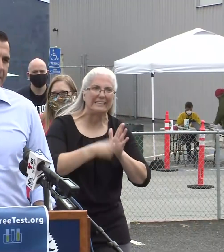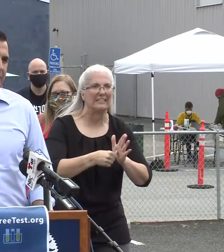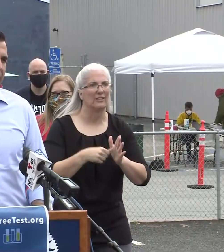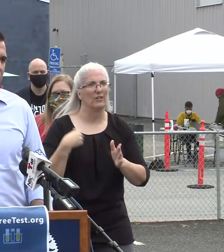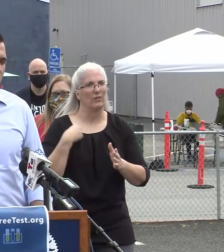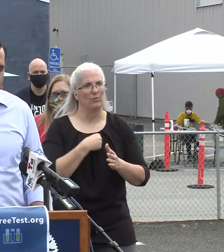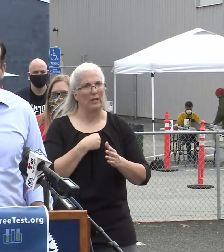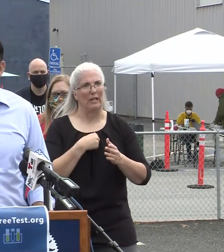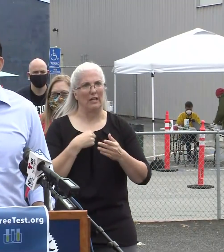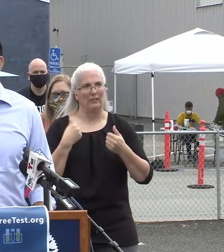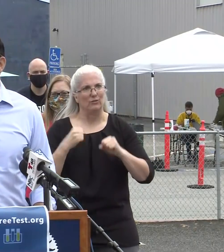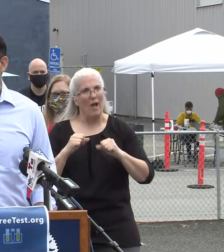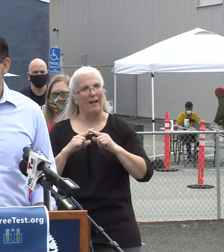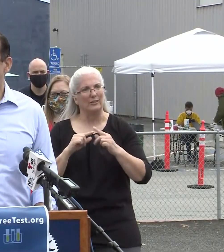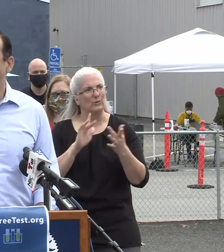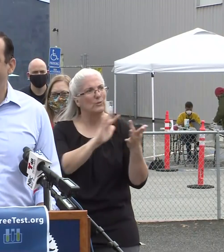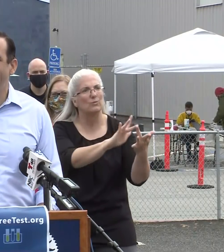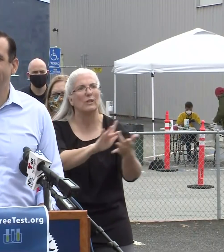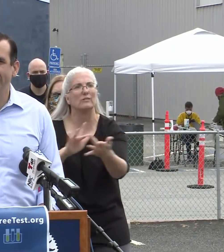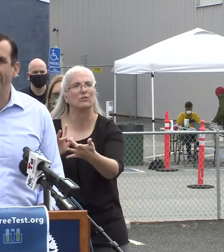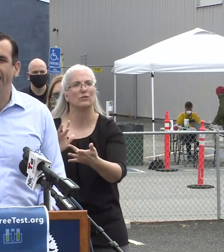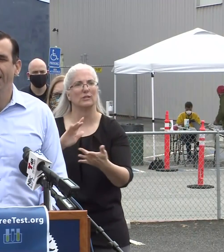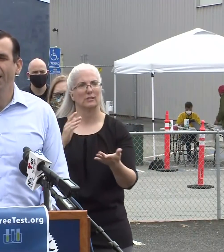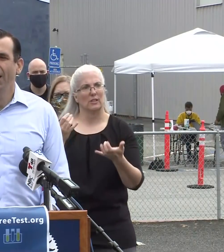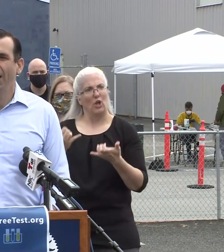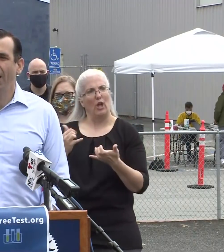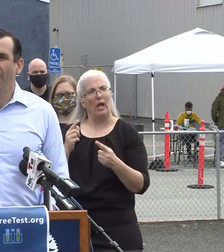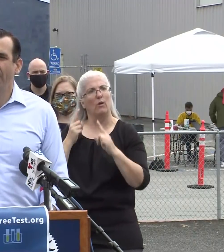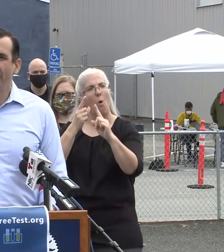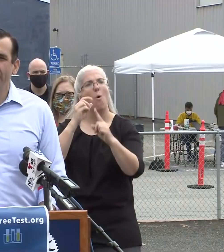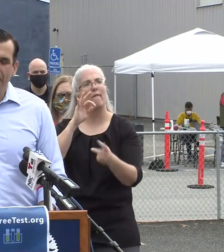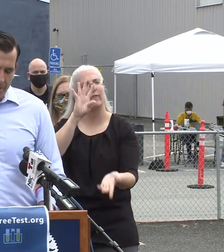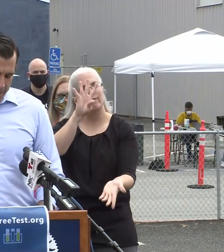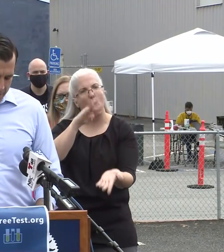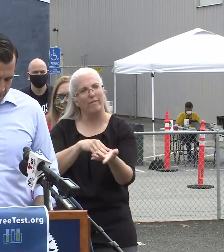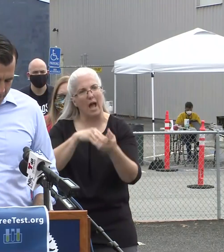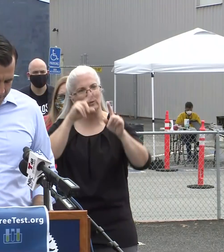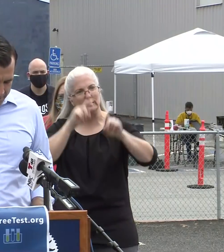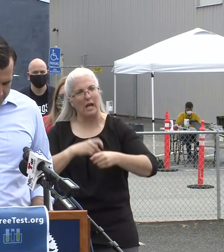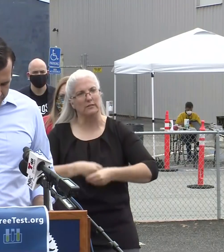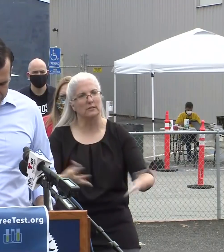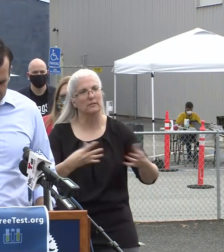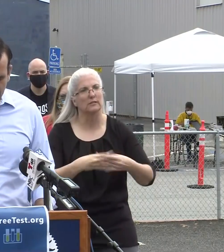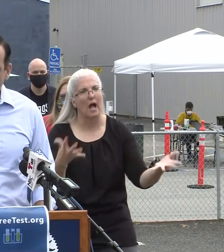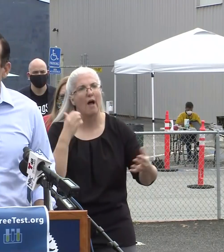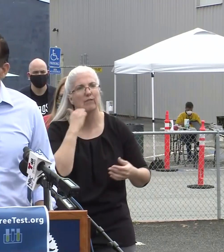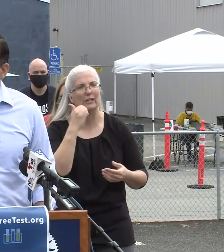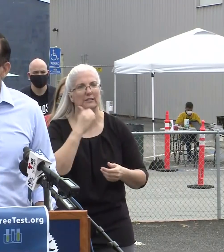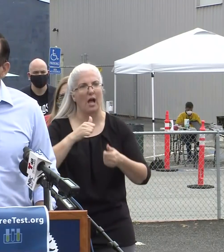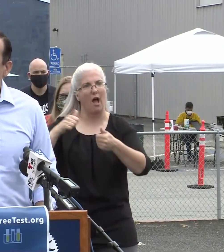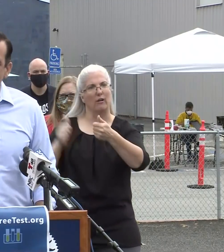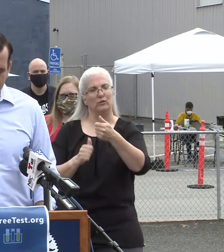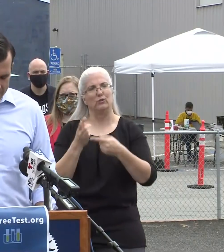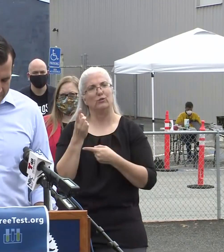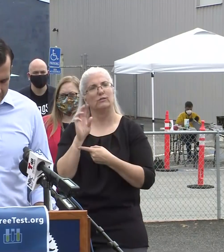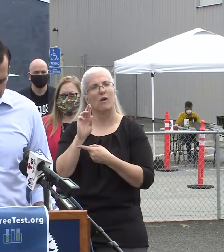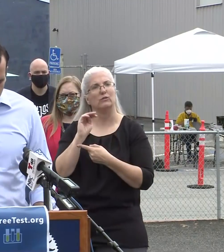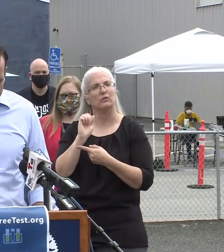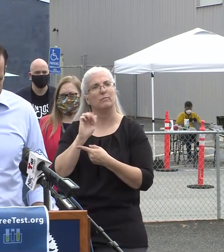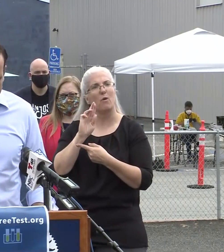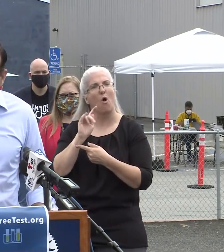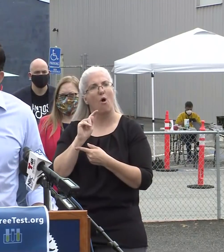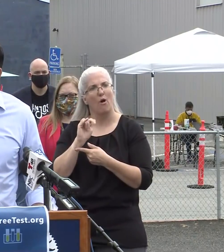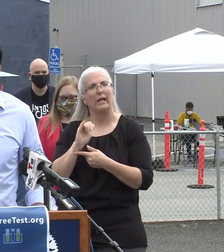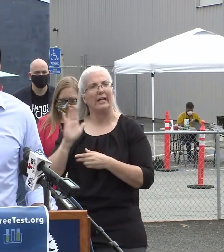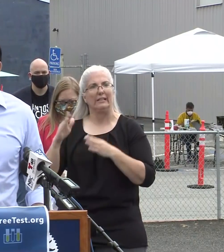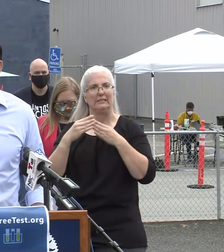the current goal of 4,000 tests a day. And under Dr. Fenster-Shive's leadership, we're really starting to see some